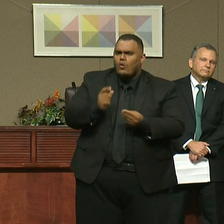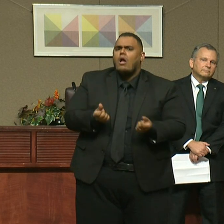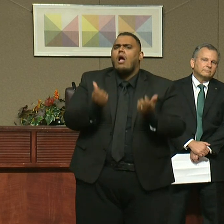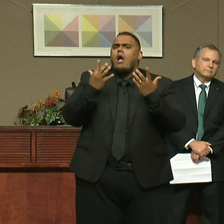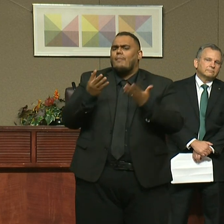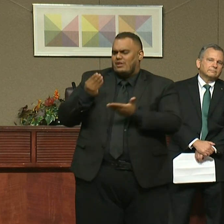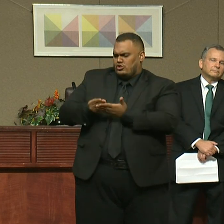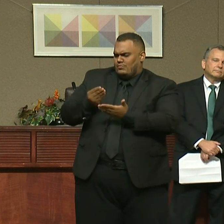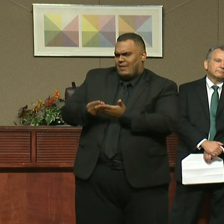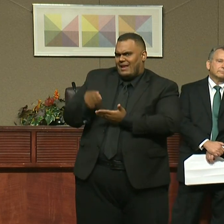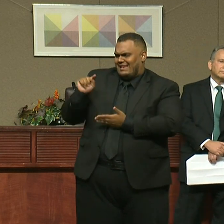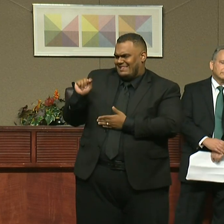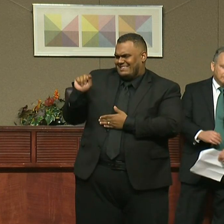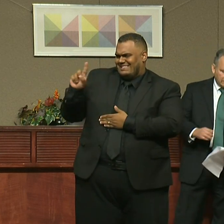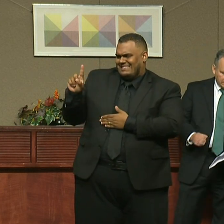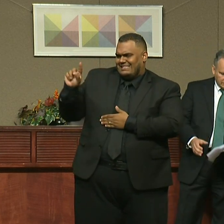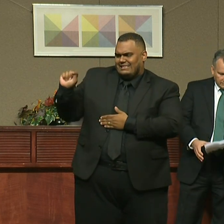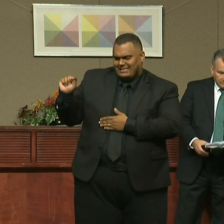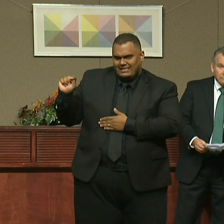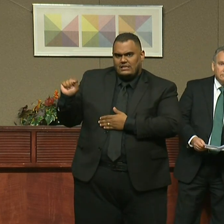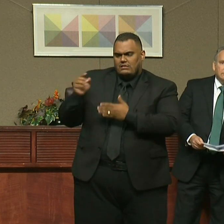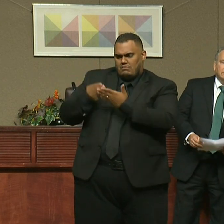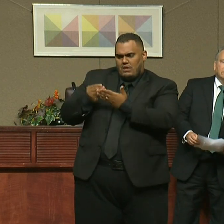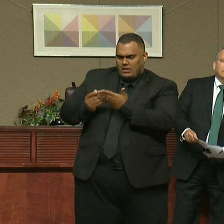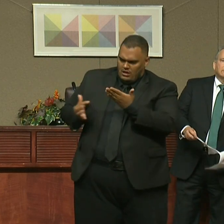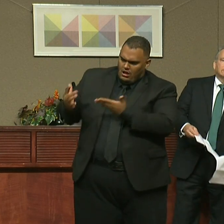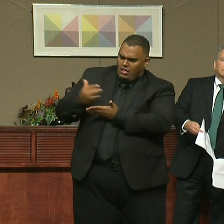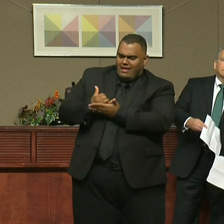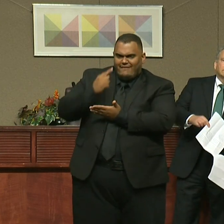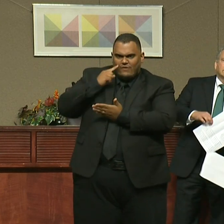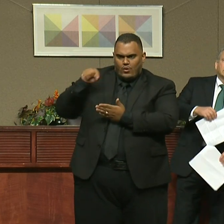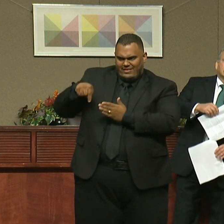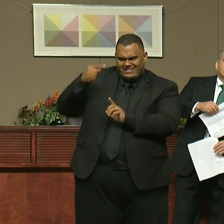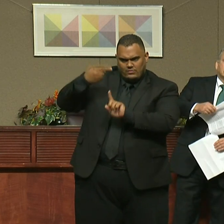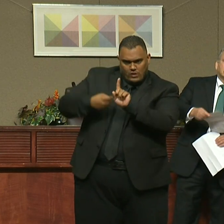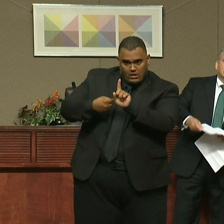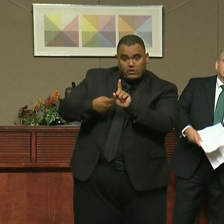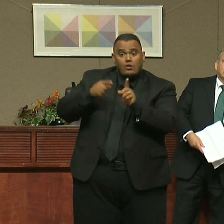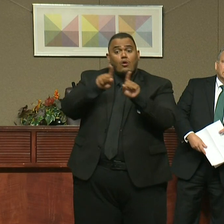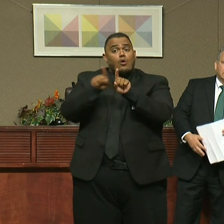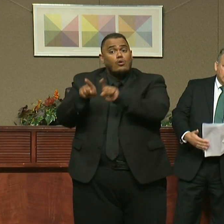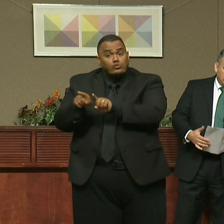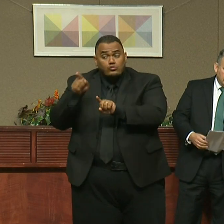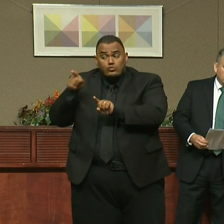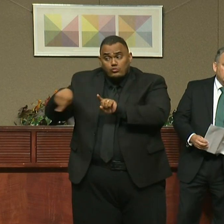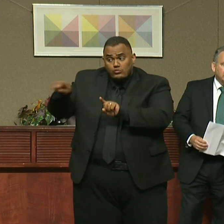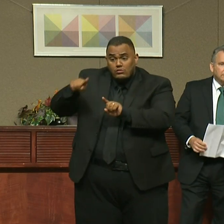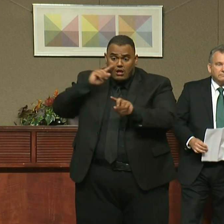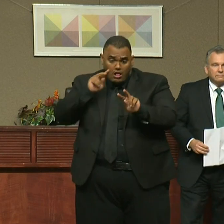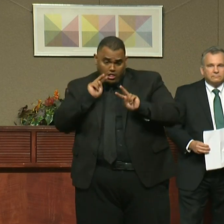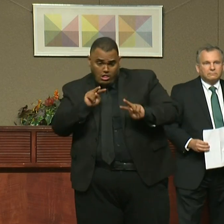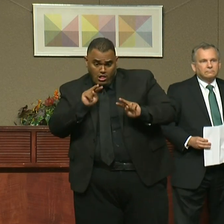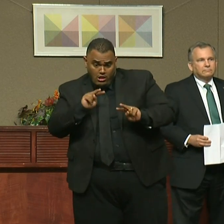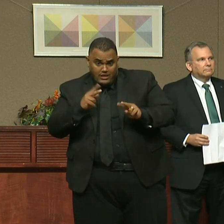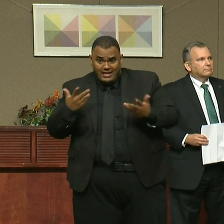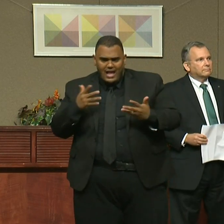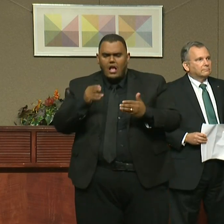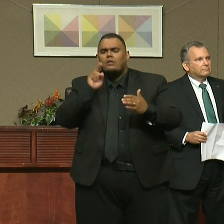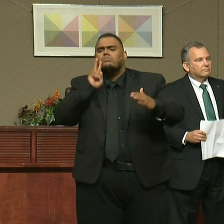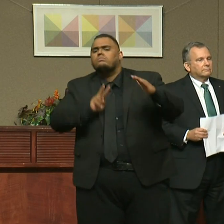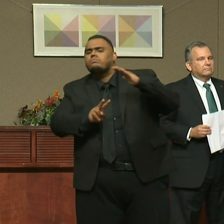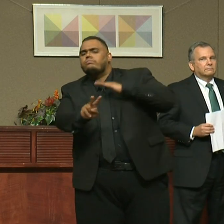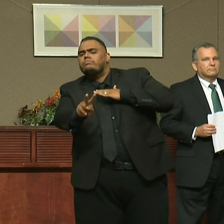for this month? And also, are you all looking at projections for how long it could take to get back to kind